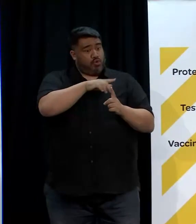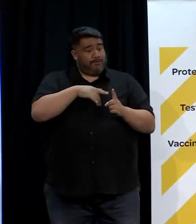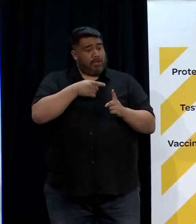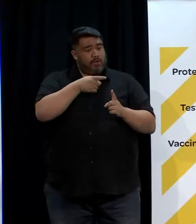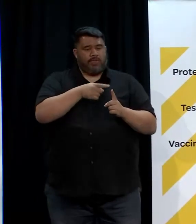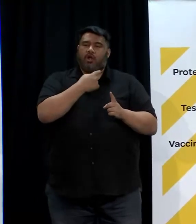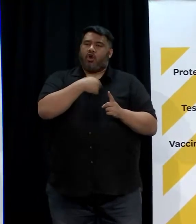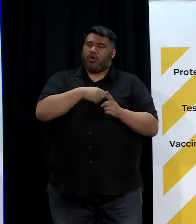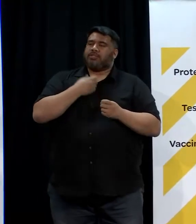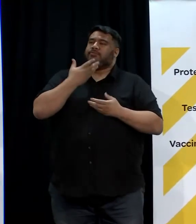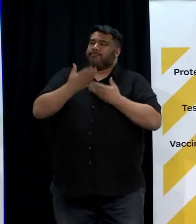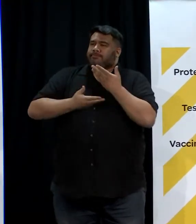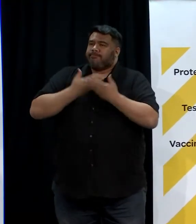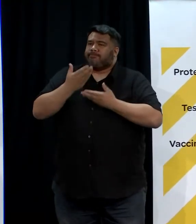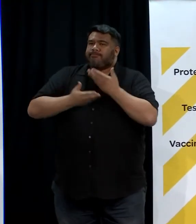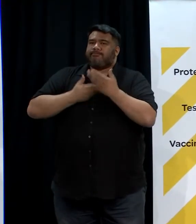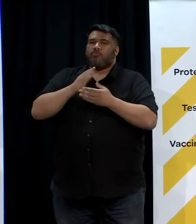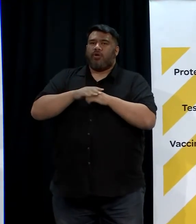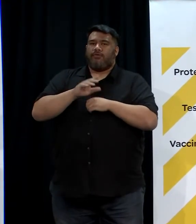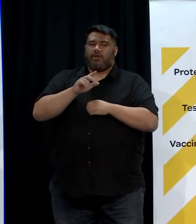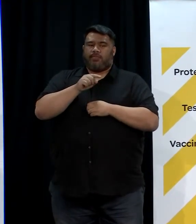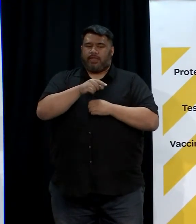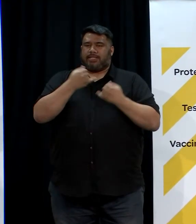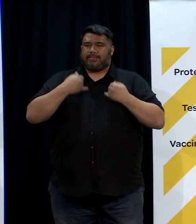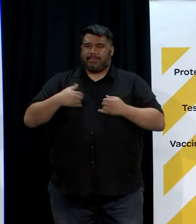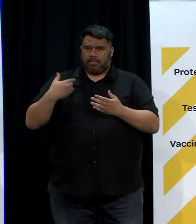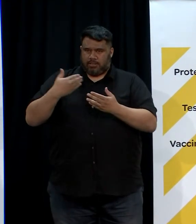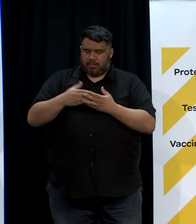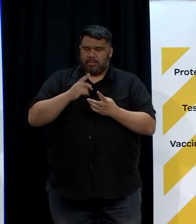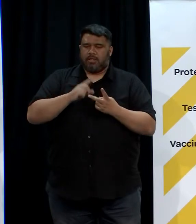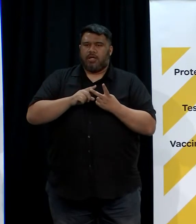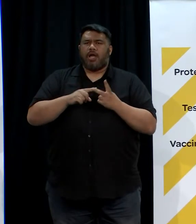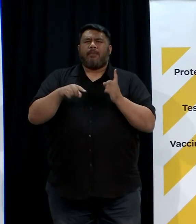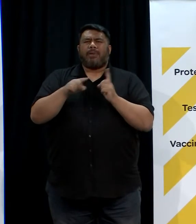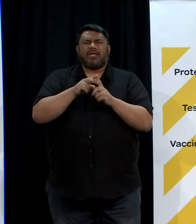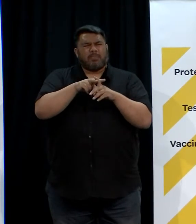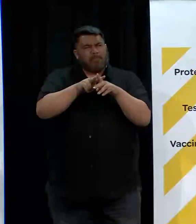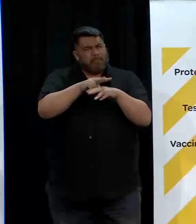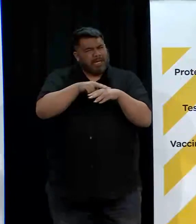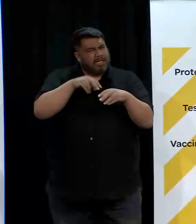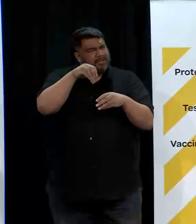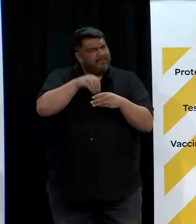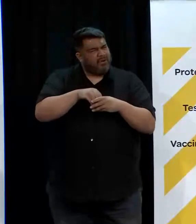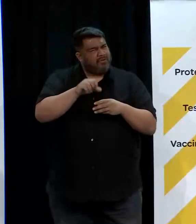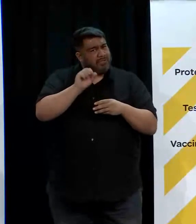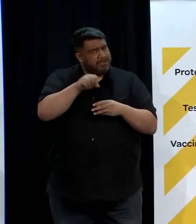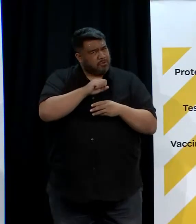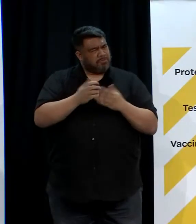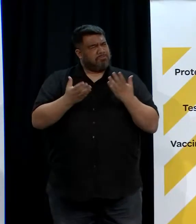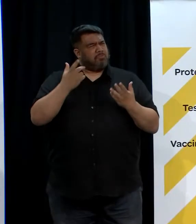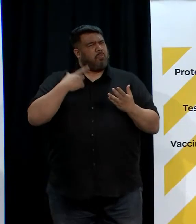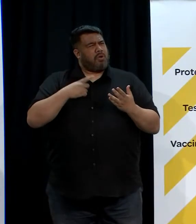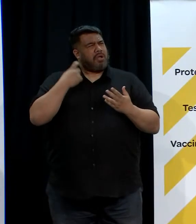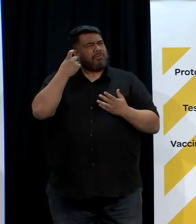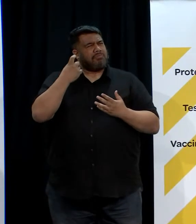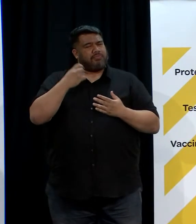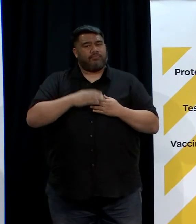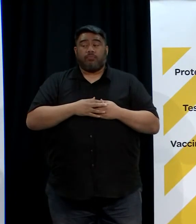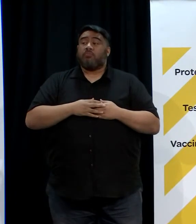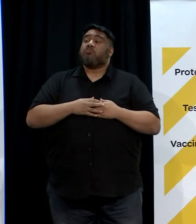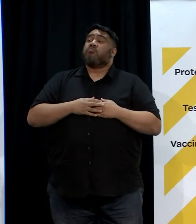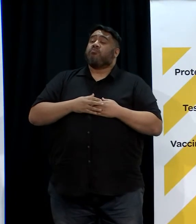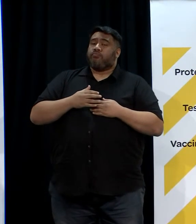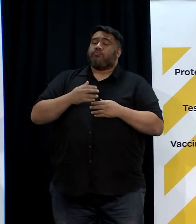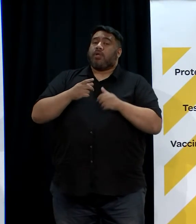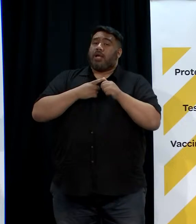what was the later police involvement? I can pick up. So, just in terms of the patient, yes, I'm